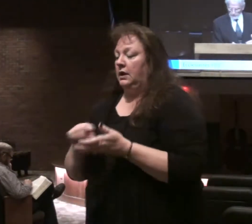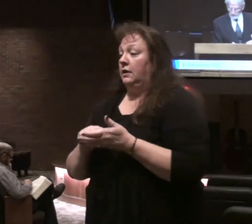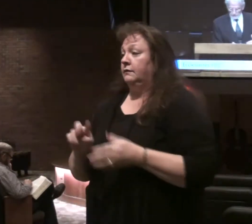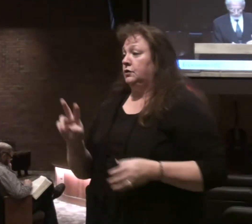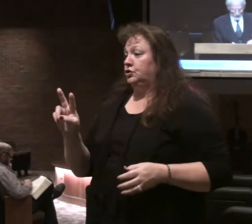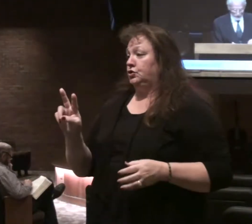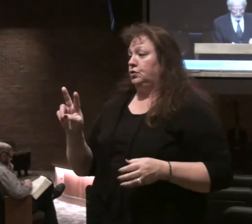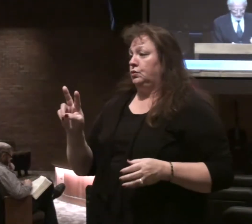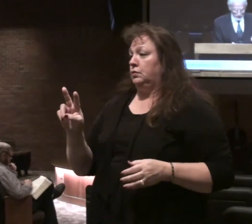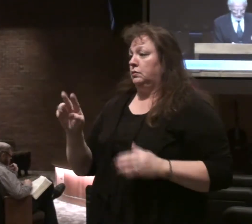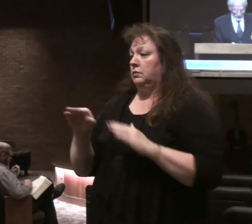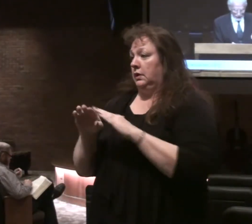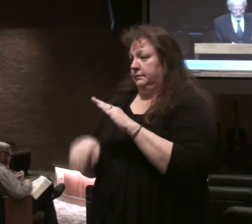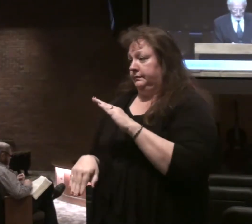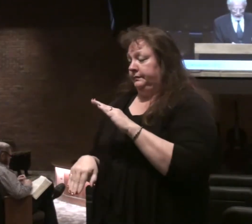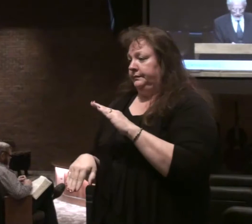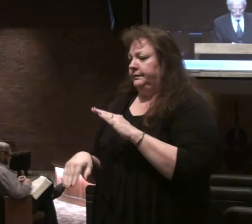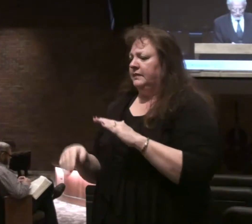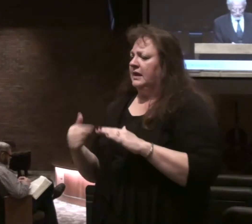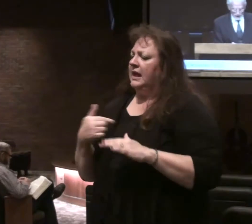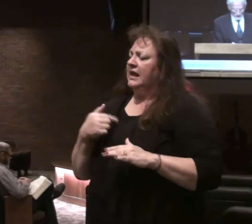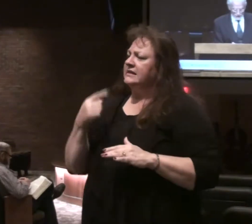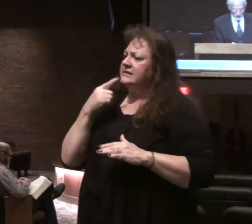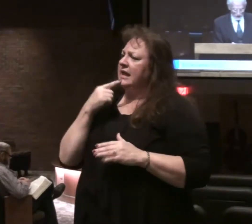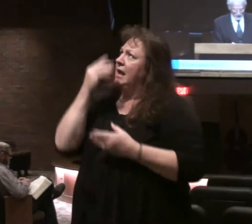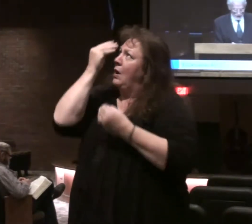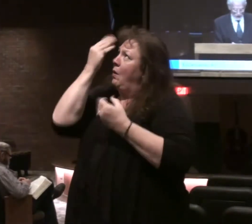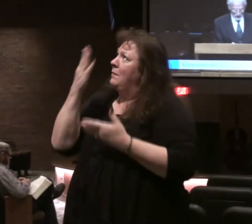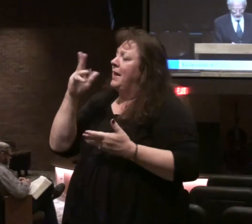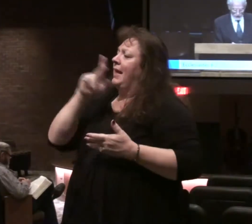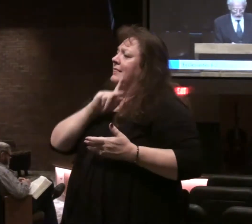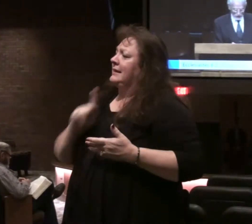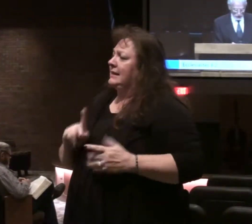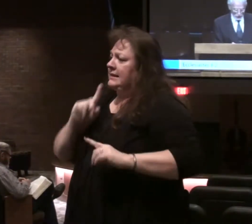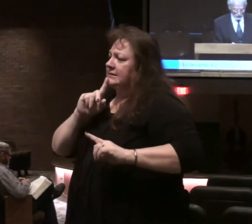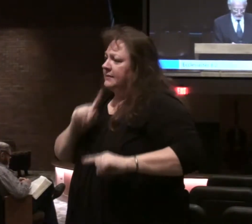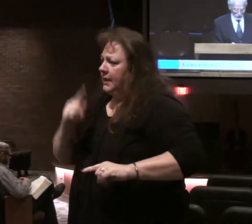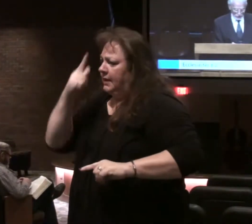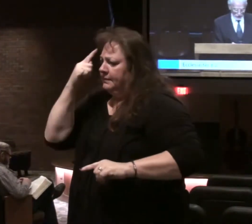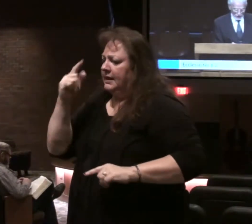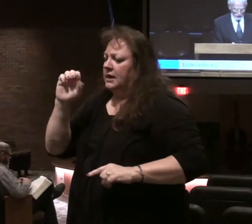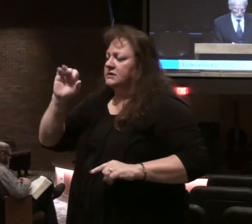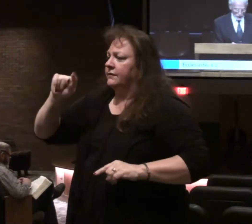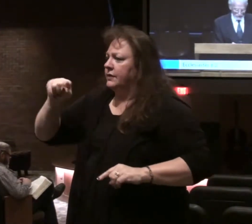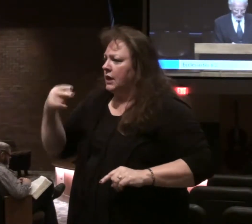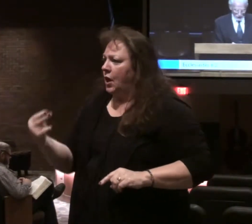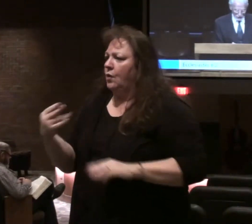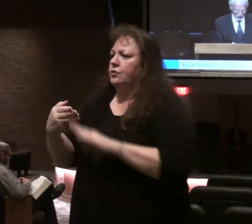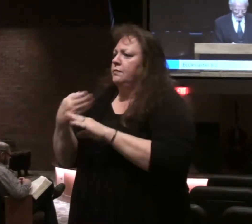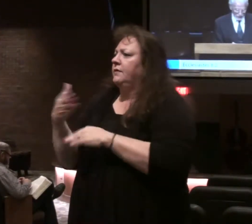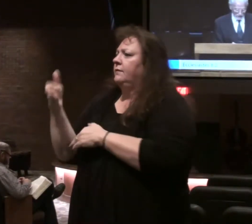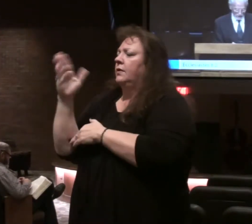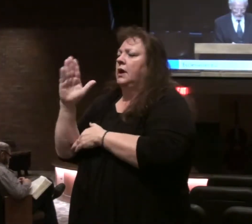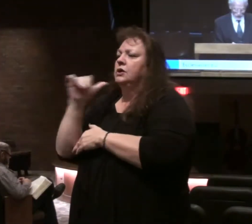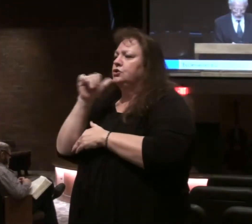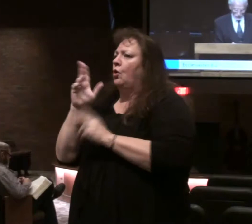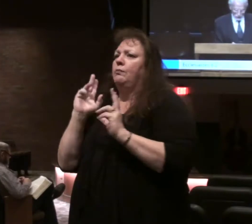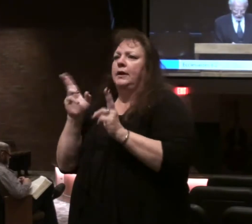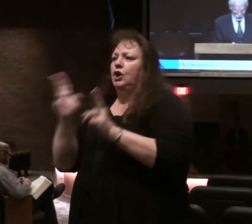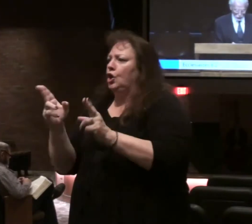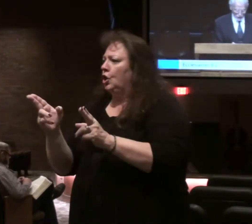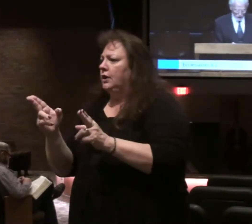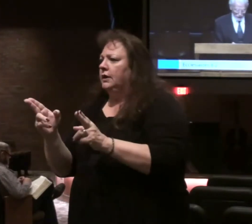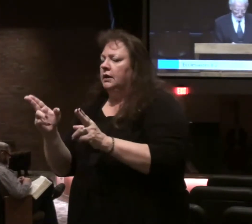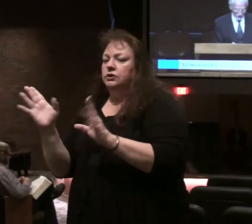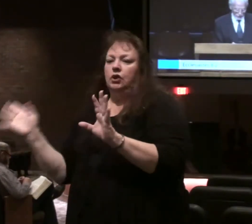following. I say, keep the command of the king because of the oath before God. Do not be in a hurry to lead him. Do